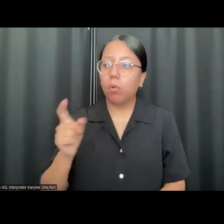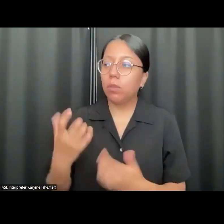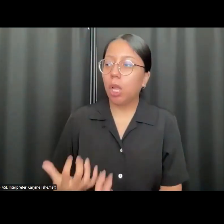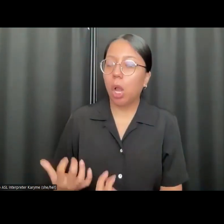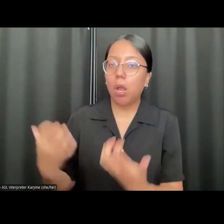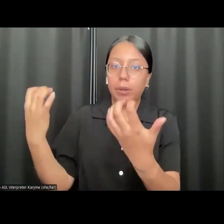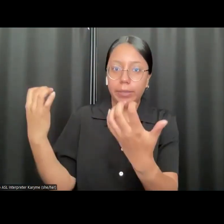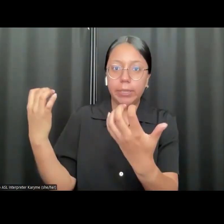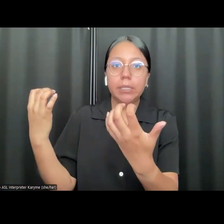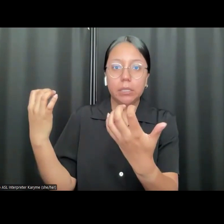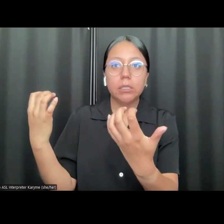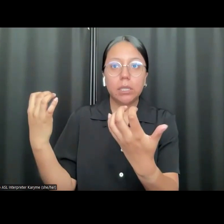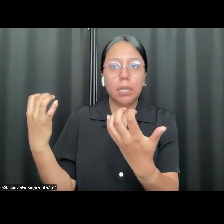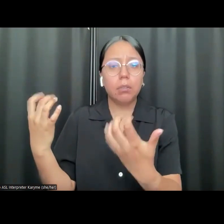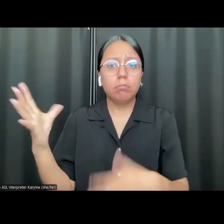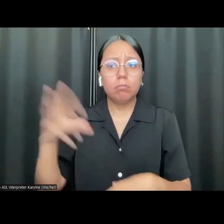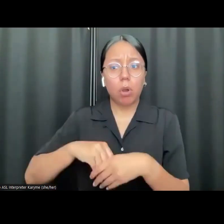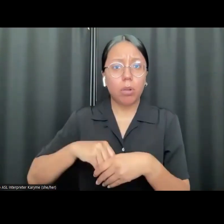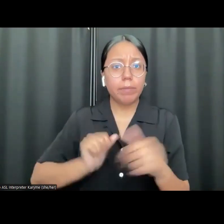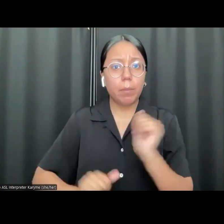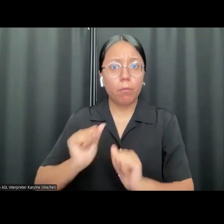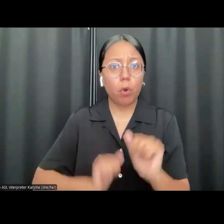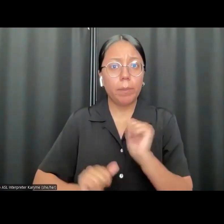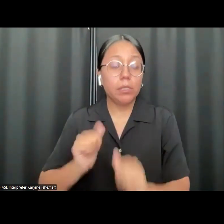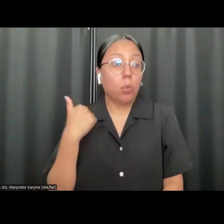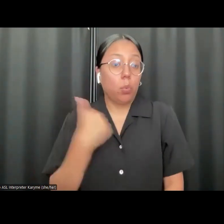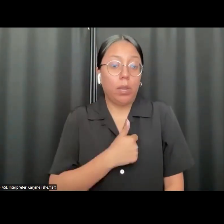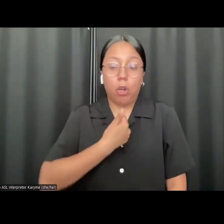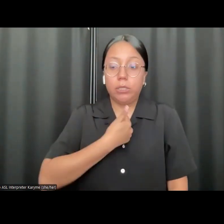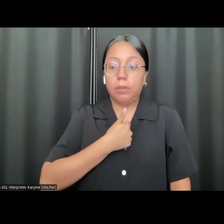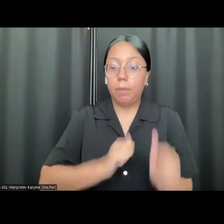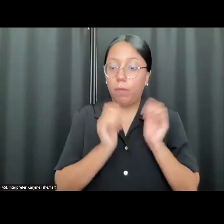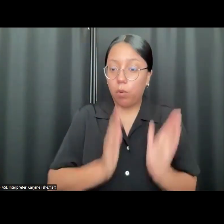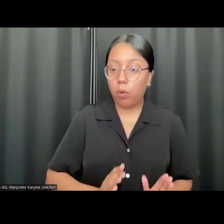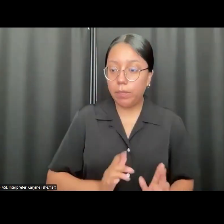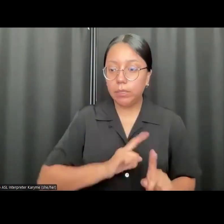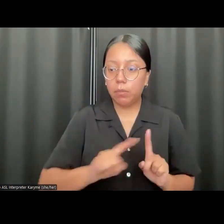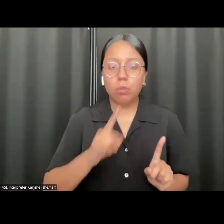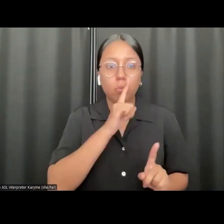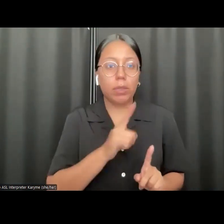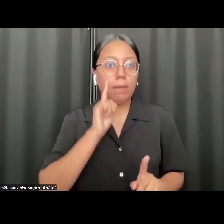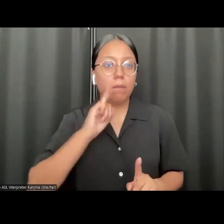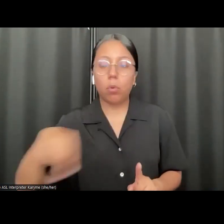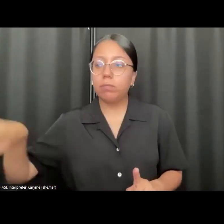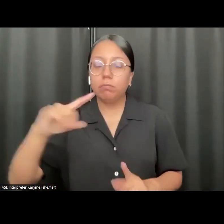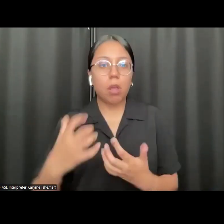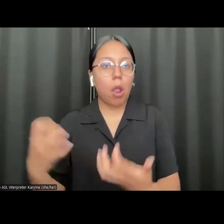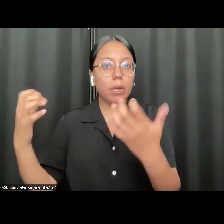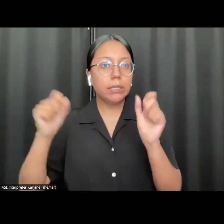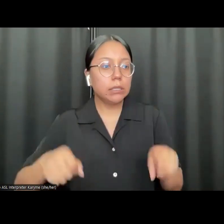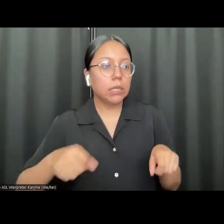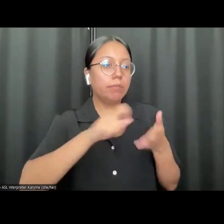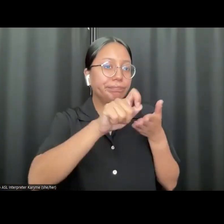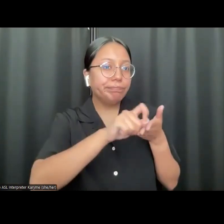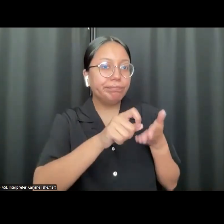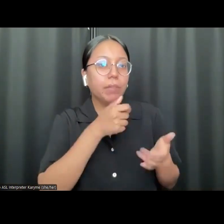the performance, right? As much as we are as performers, to be able to like leave their love notes and offerings and wishes and